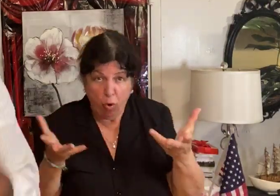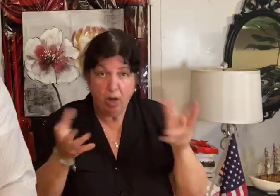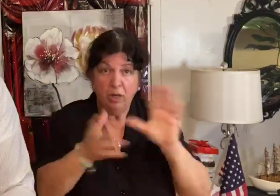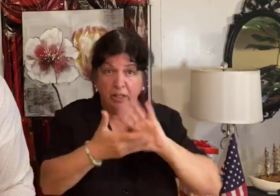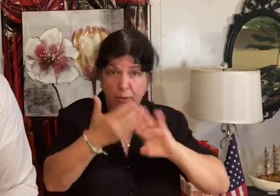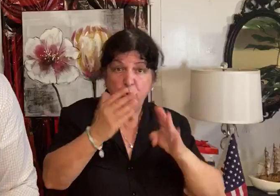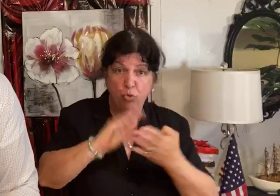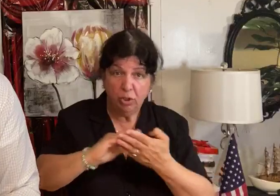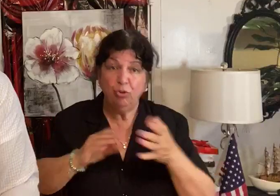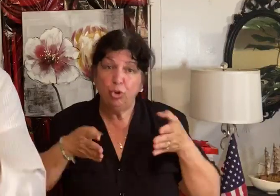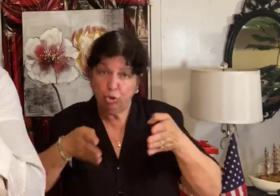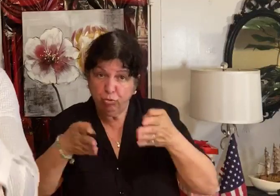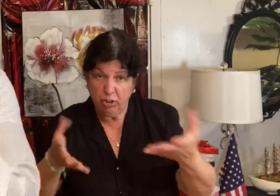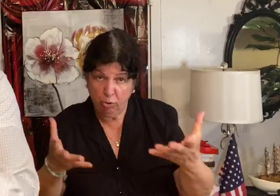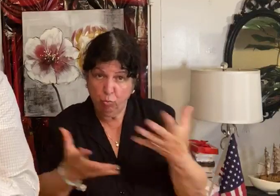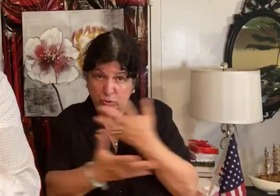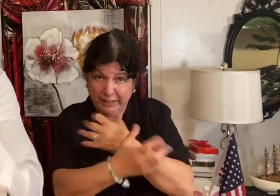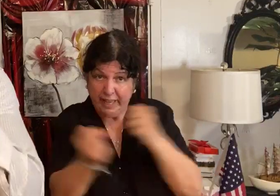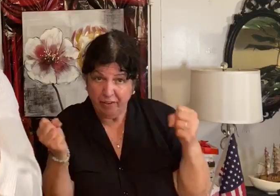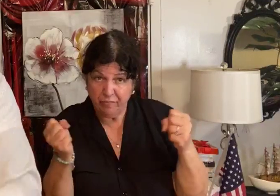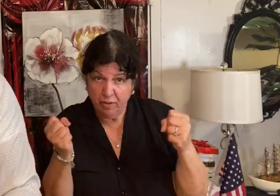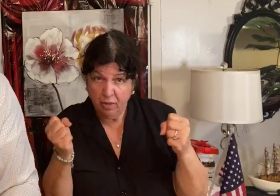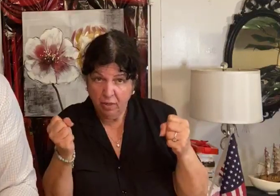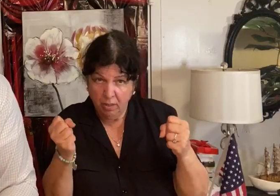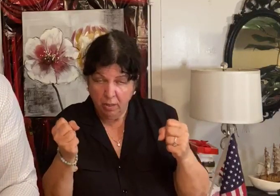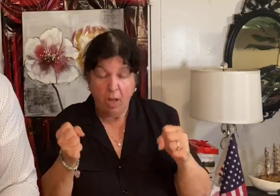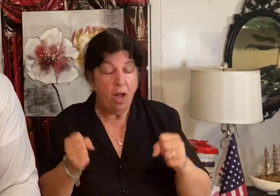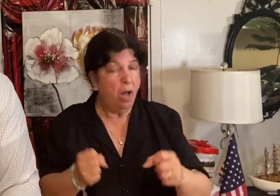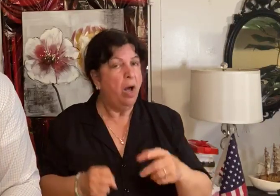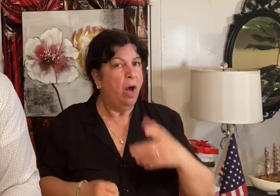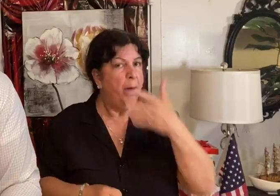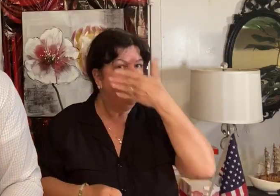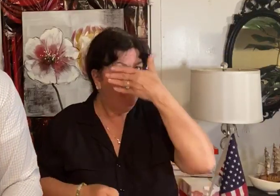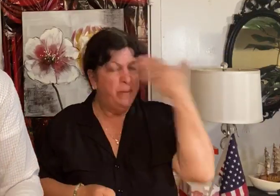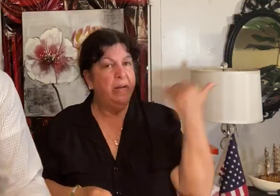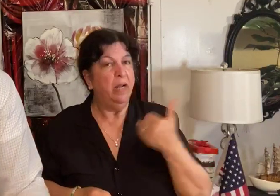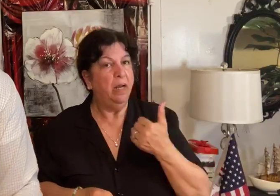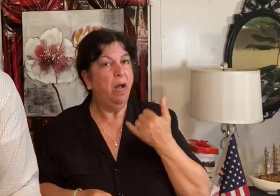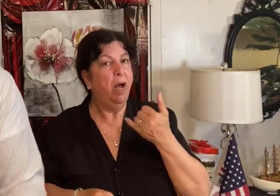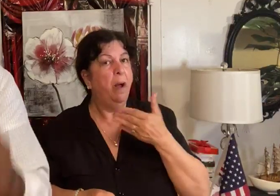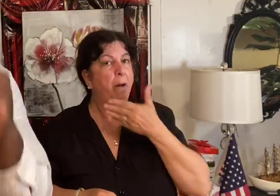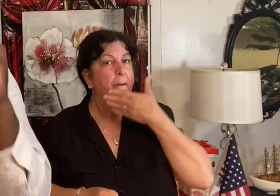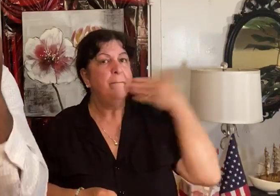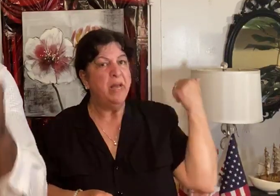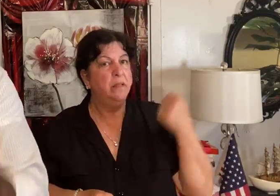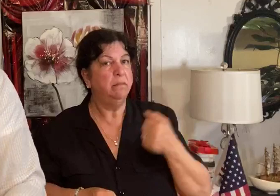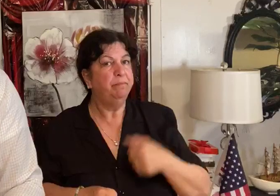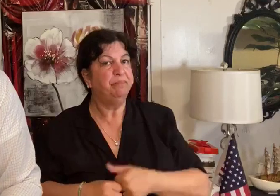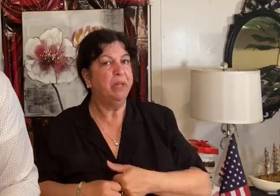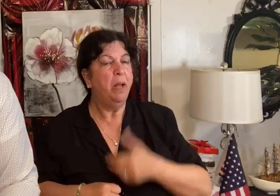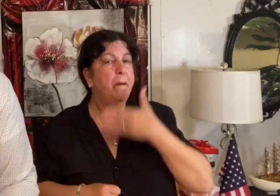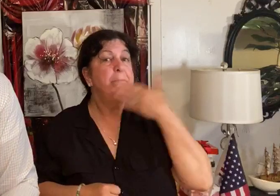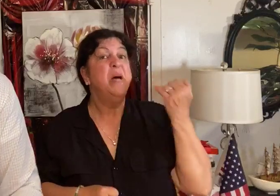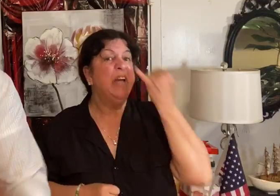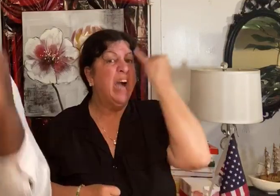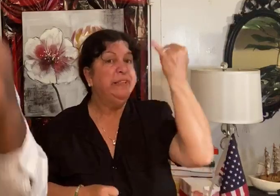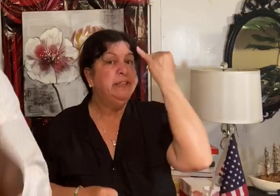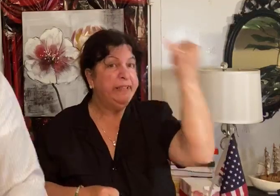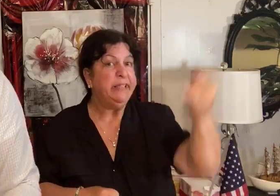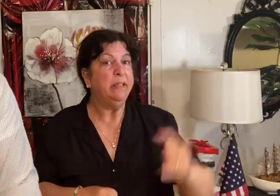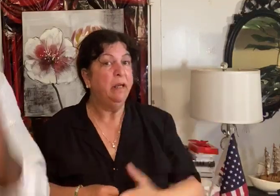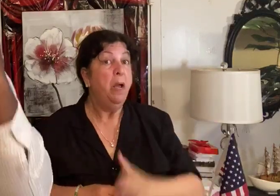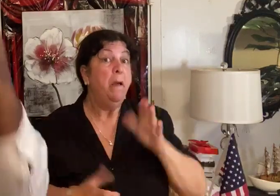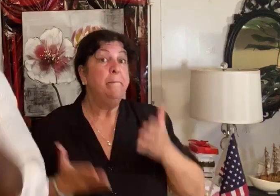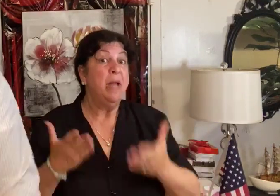of the street where you live in, I suggest you get behind law enforcement. God forbid it's going to be one of your family members, maybe